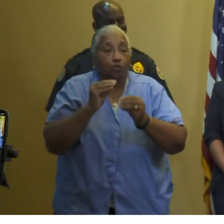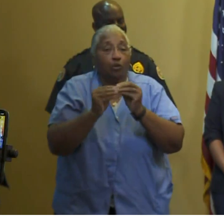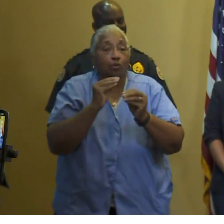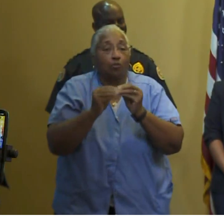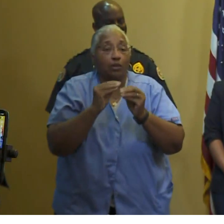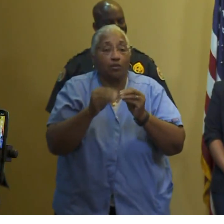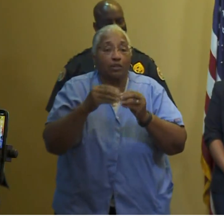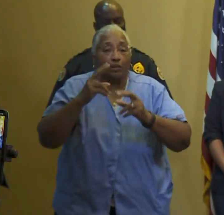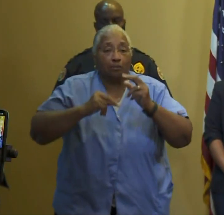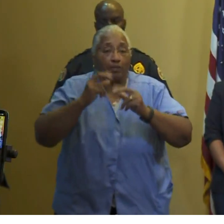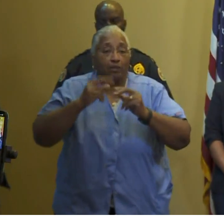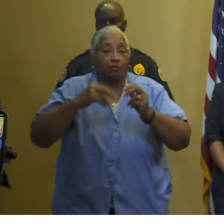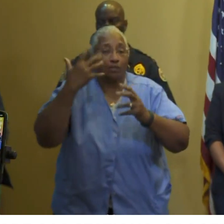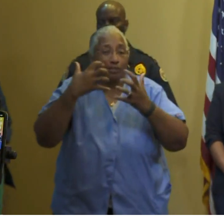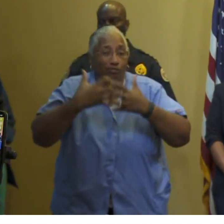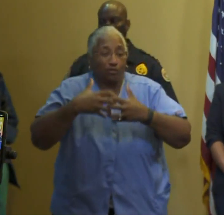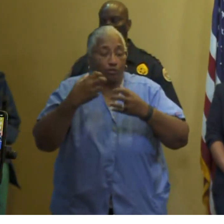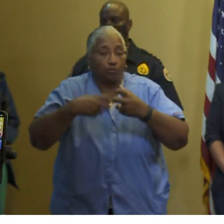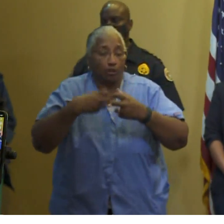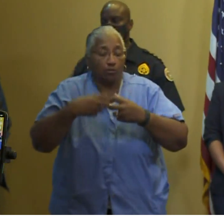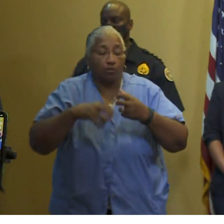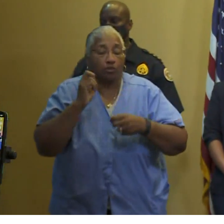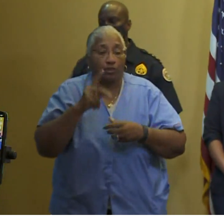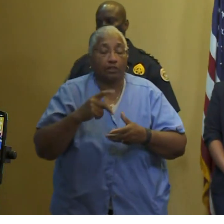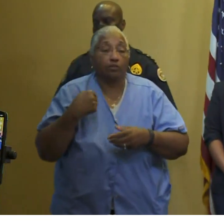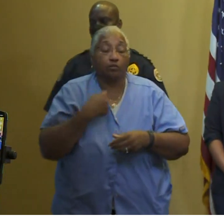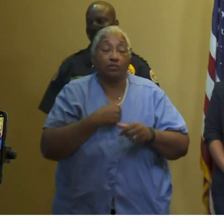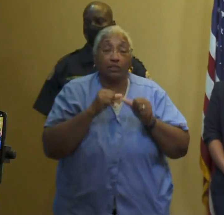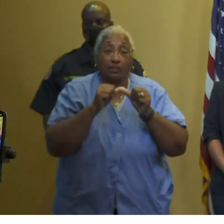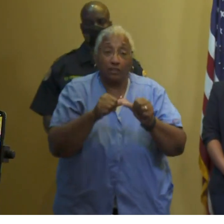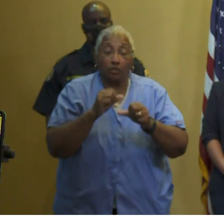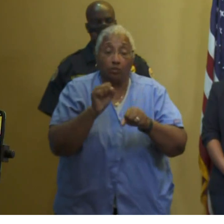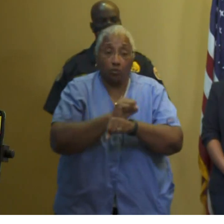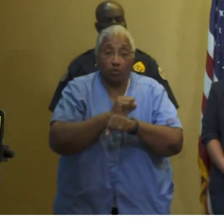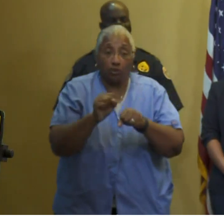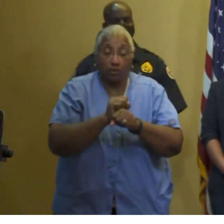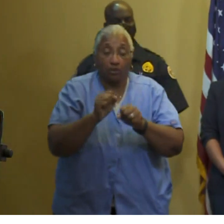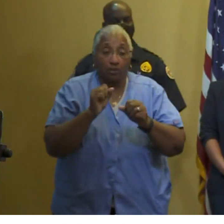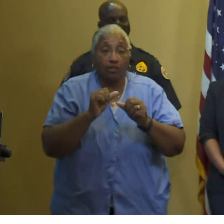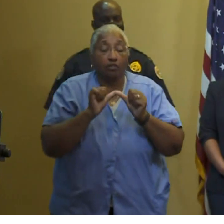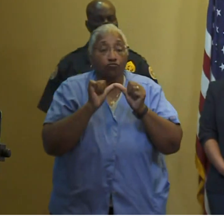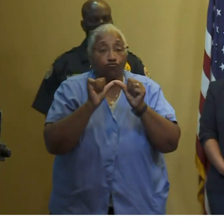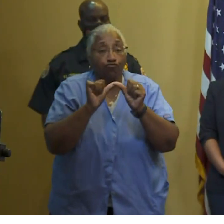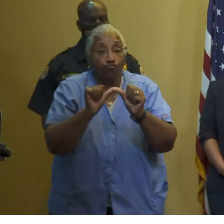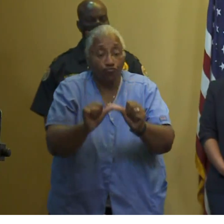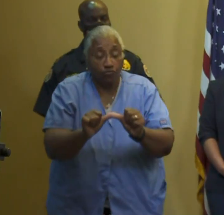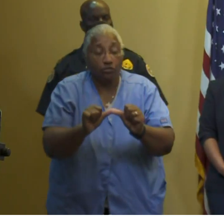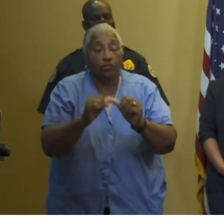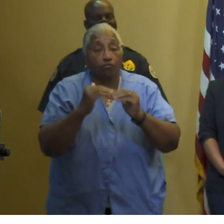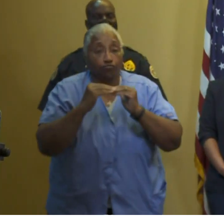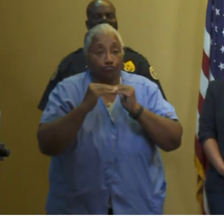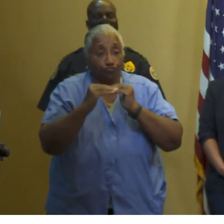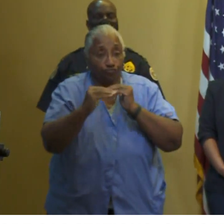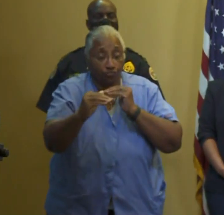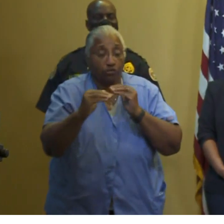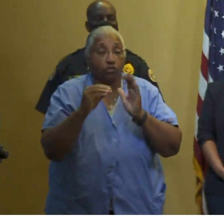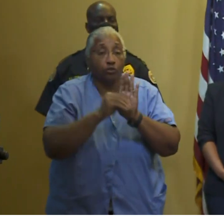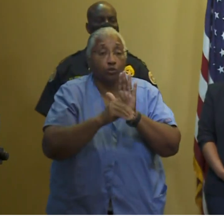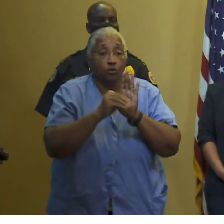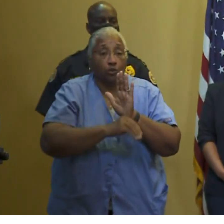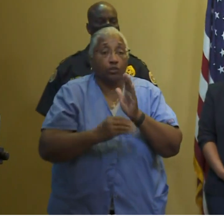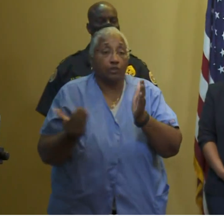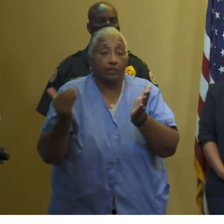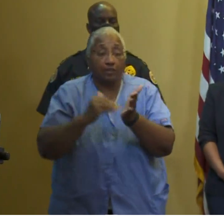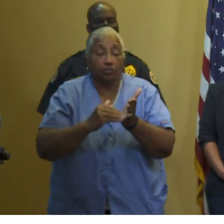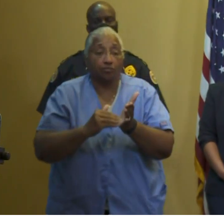The Joint Infrastructure Operations continue to work on stabilizing and bringing New Orleans back online. Thank you to everybody doing